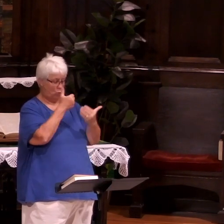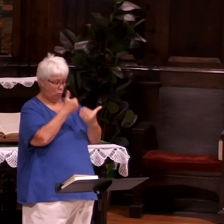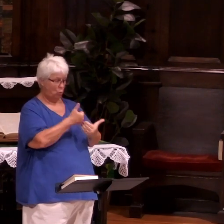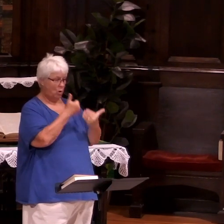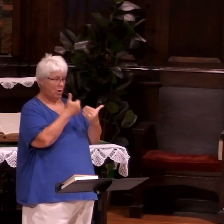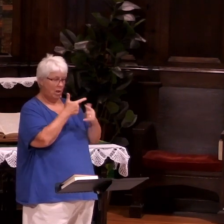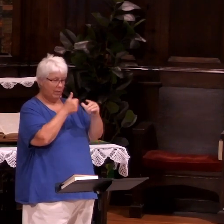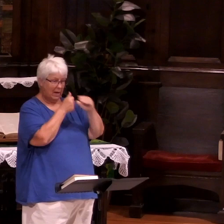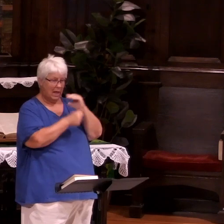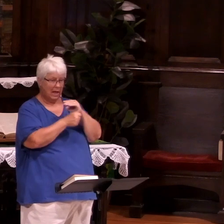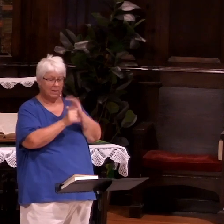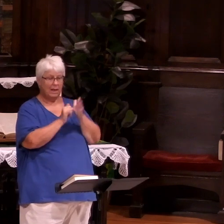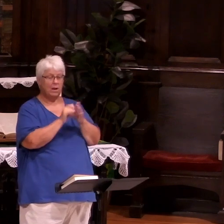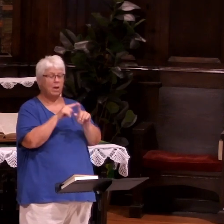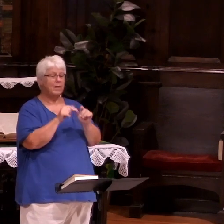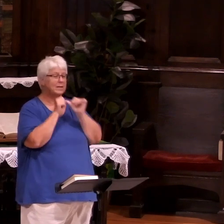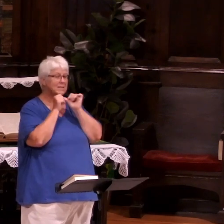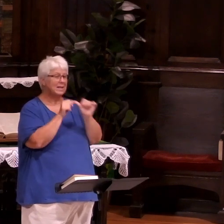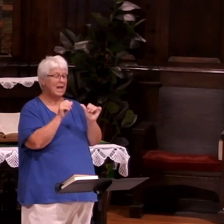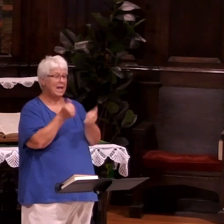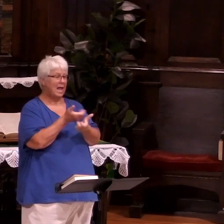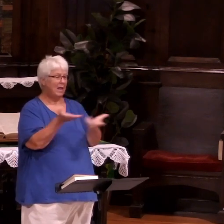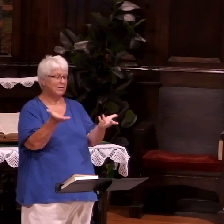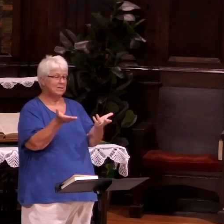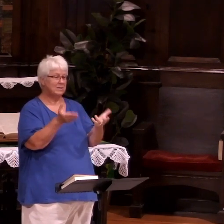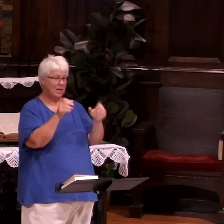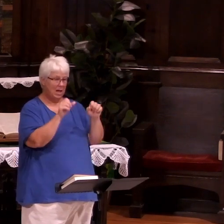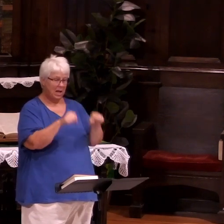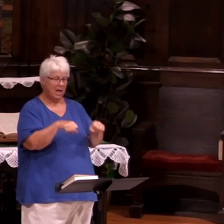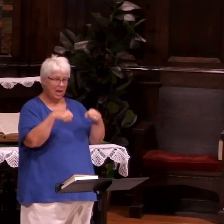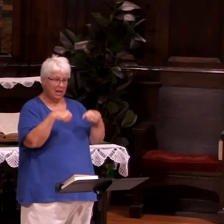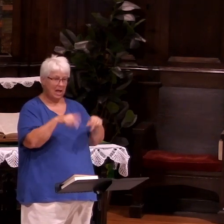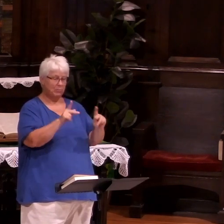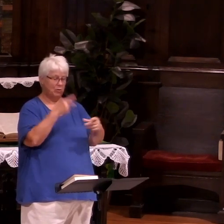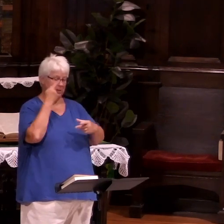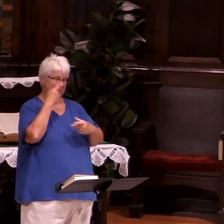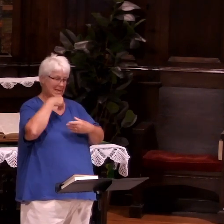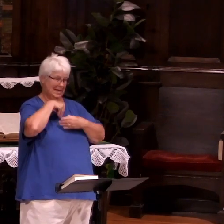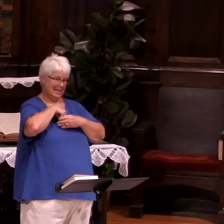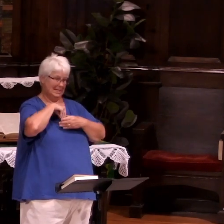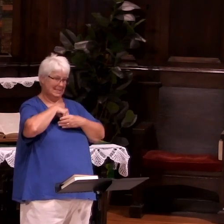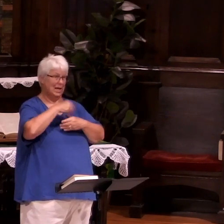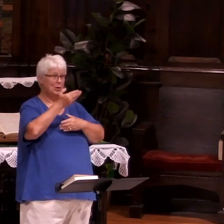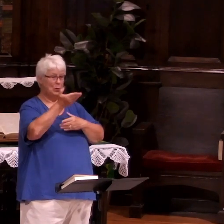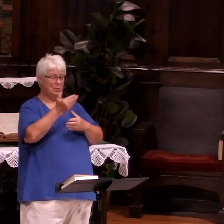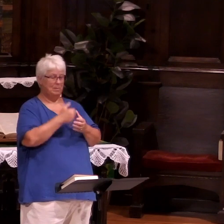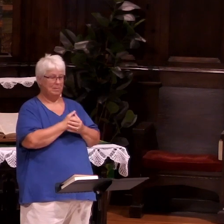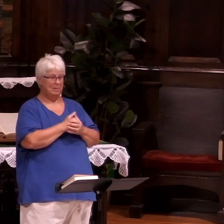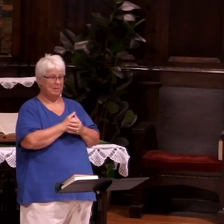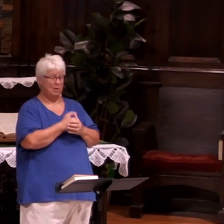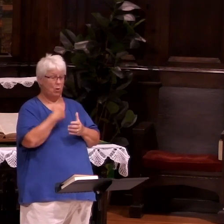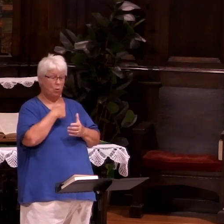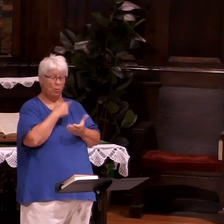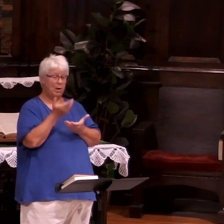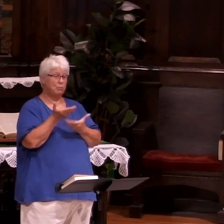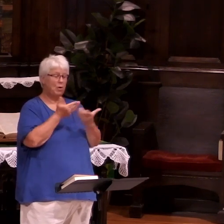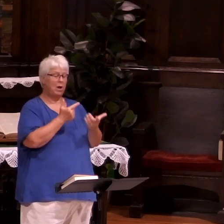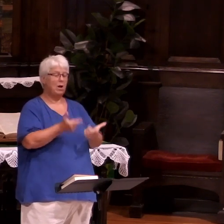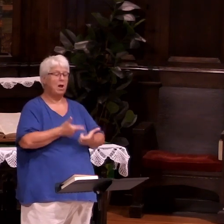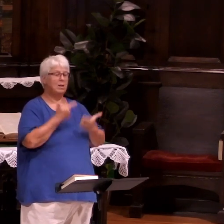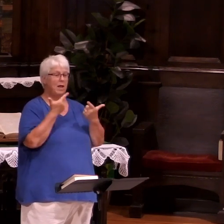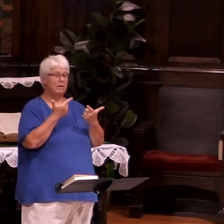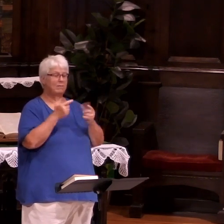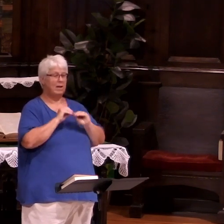just denying all of us a glimpse into the divine. We bring our